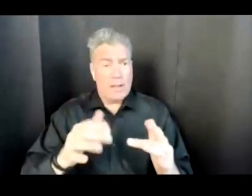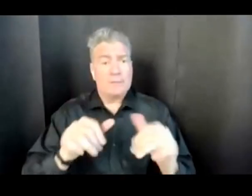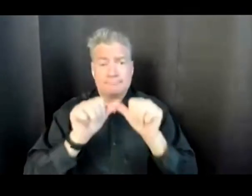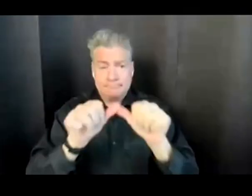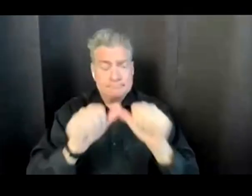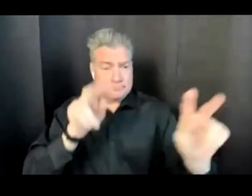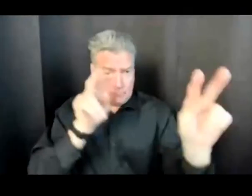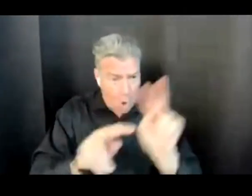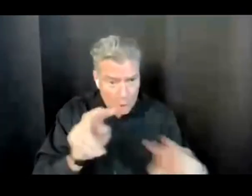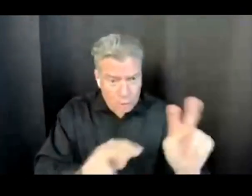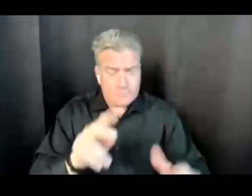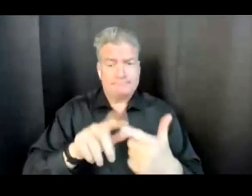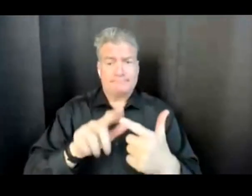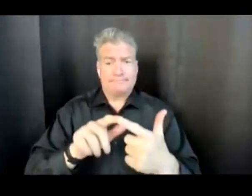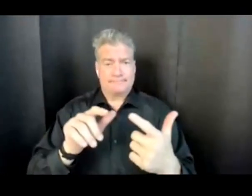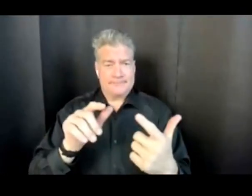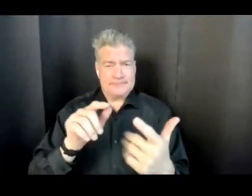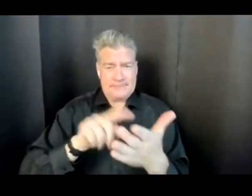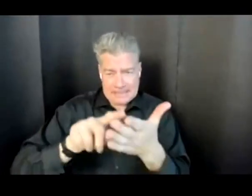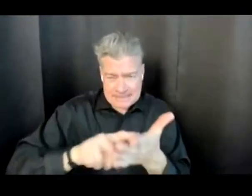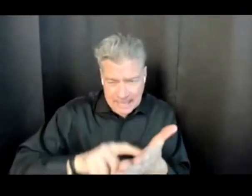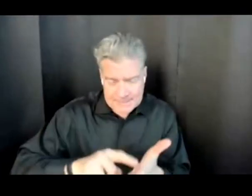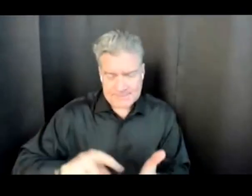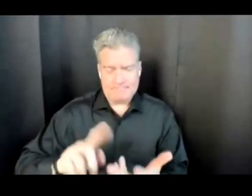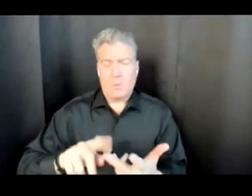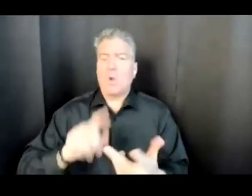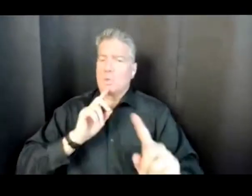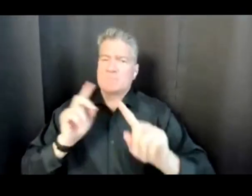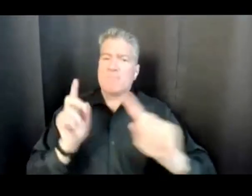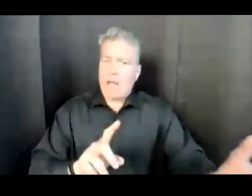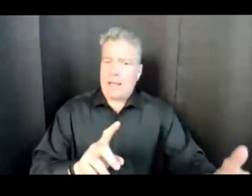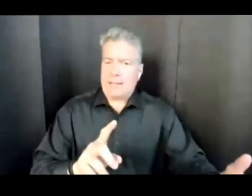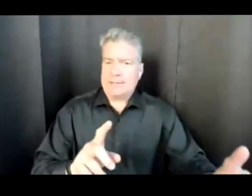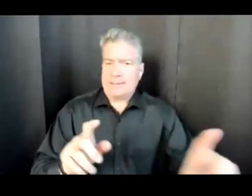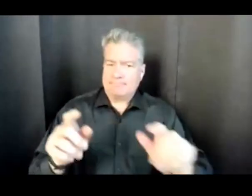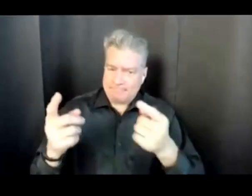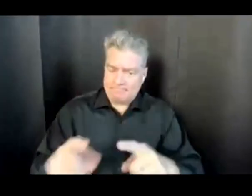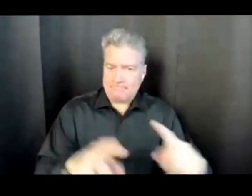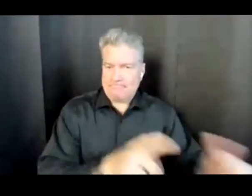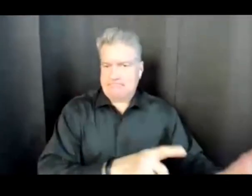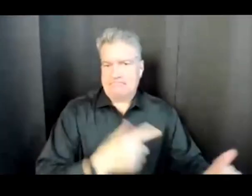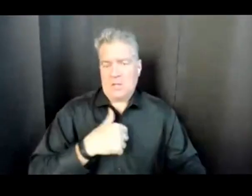and respond as needed and as best we